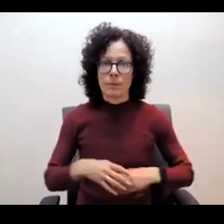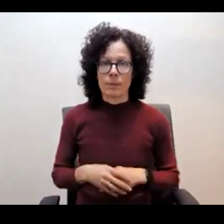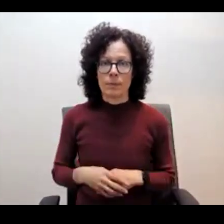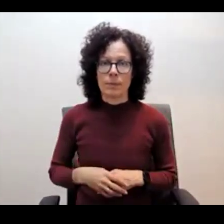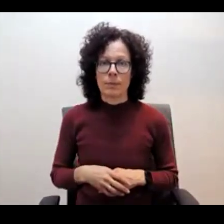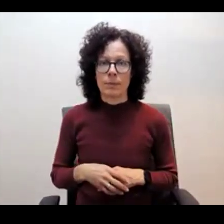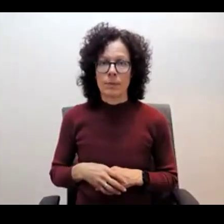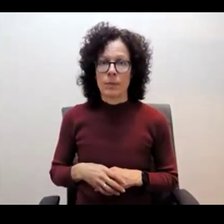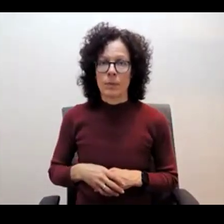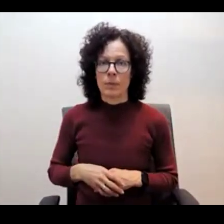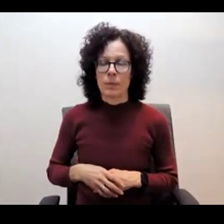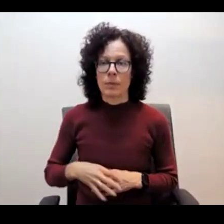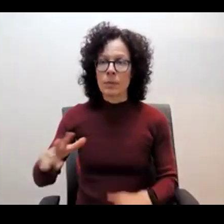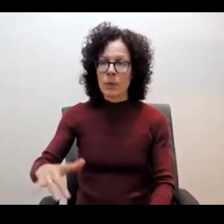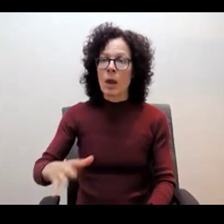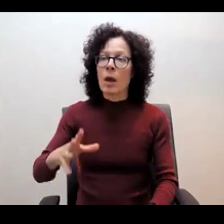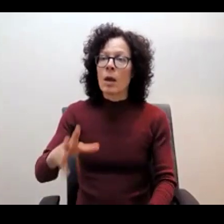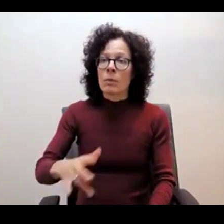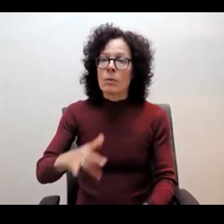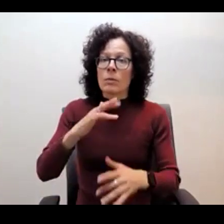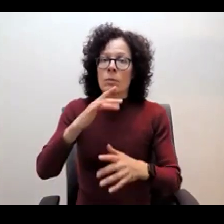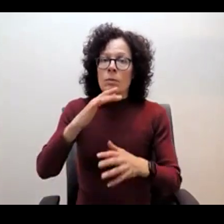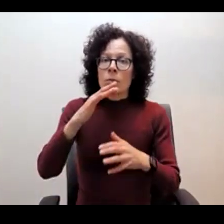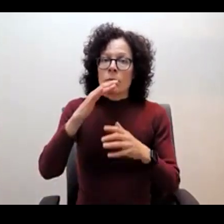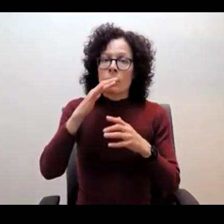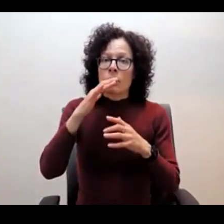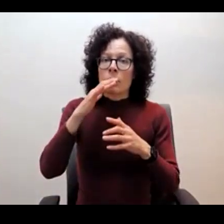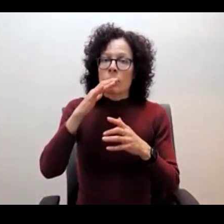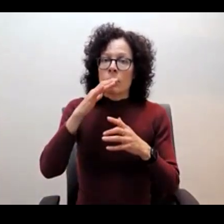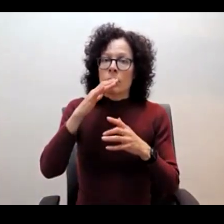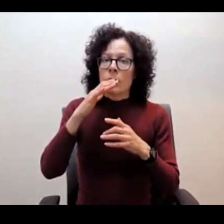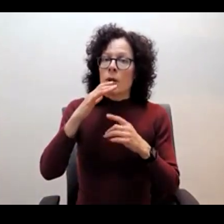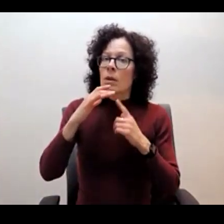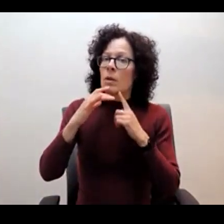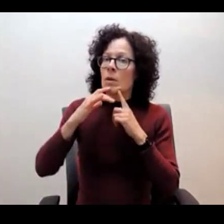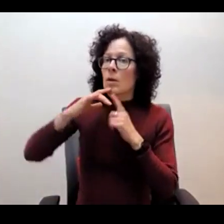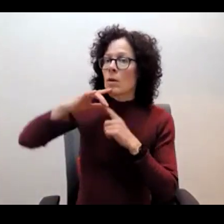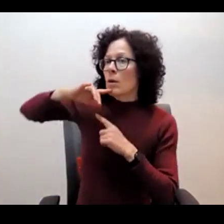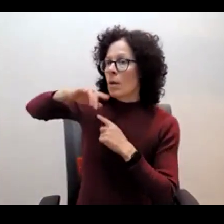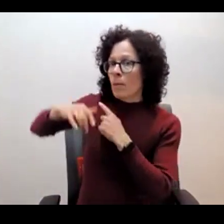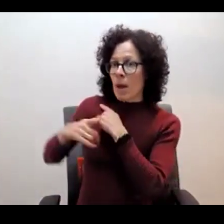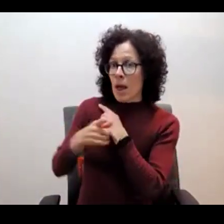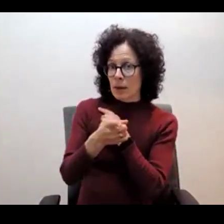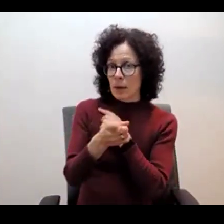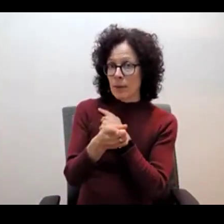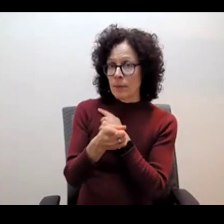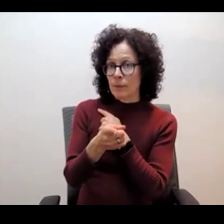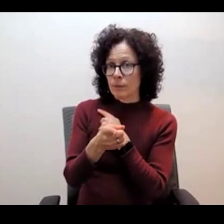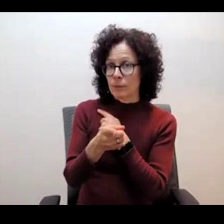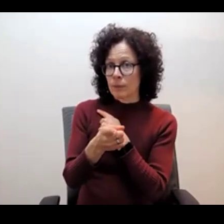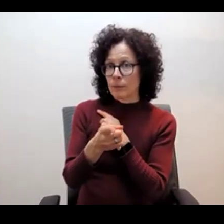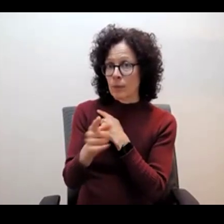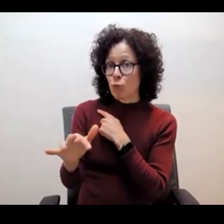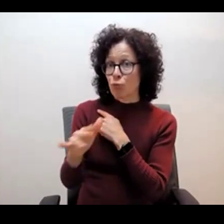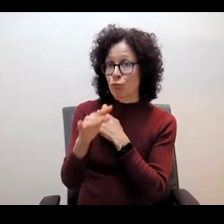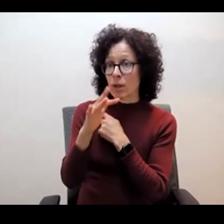We're going to breathe in, turning through and over that elbow, over that shoulder, breathing